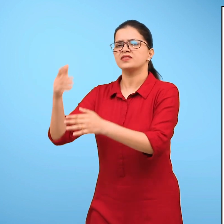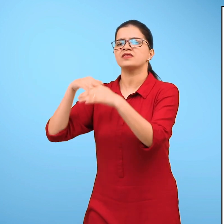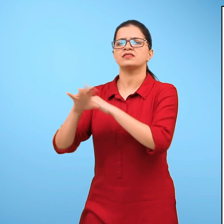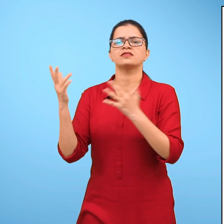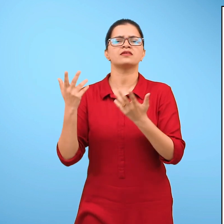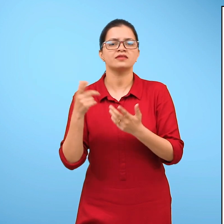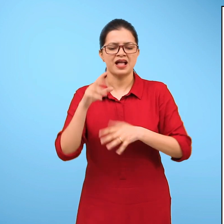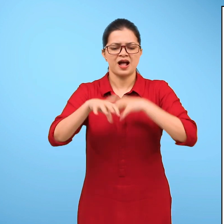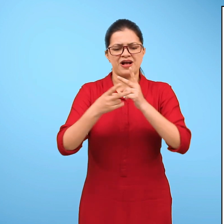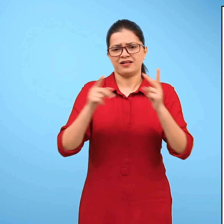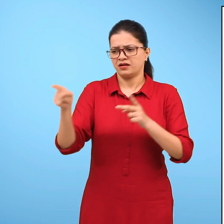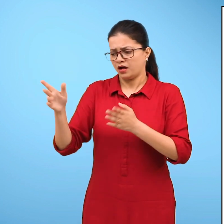How does the animal move?